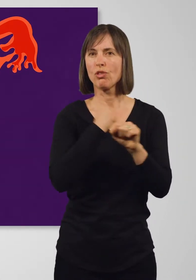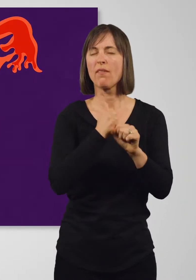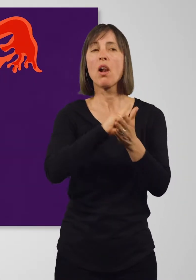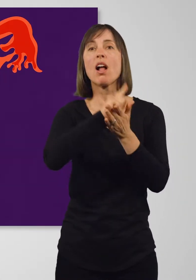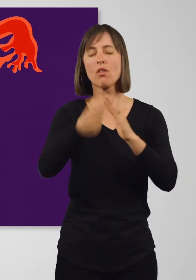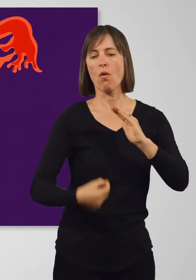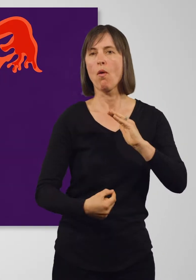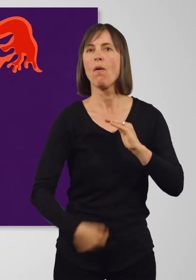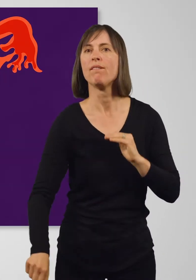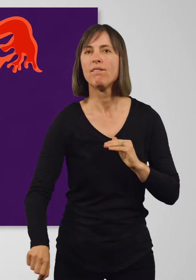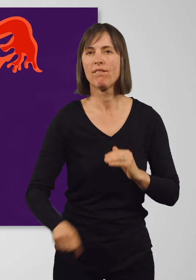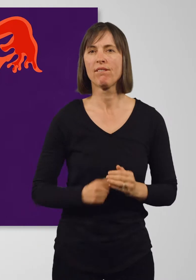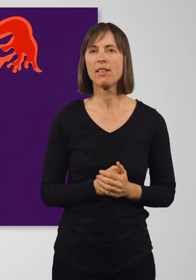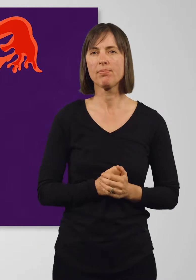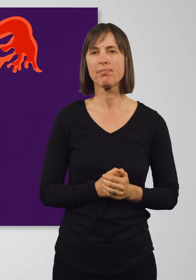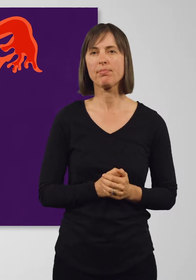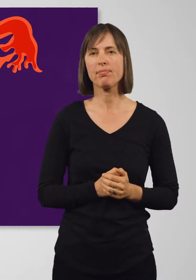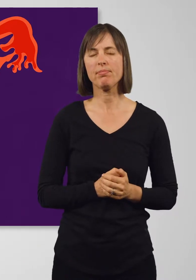nurse.